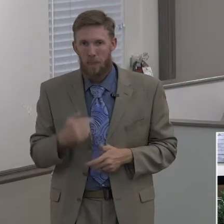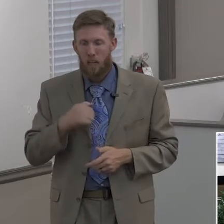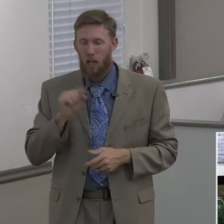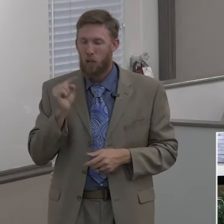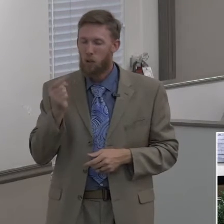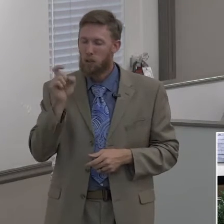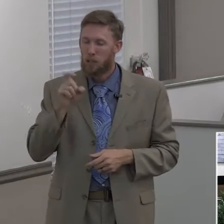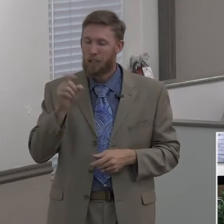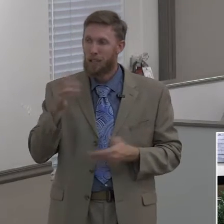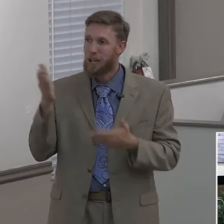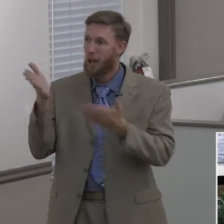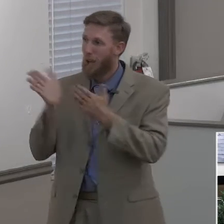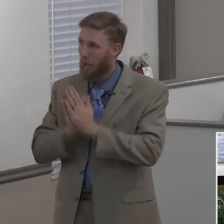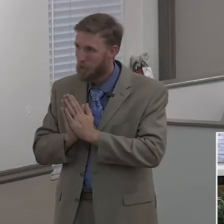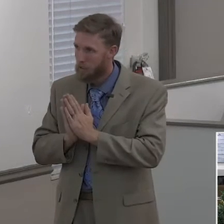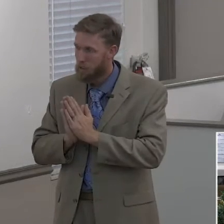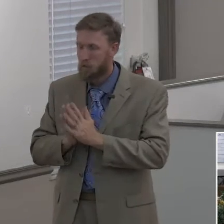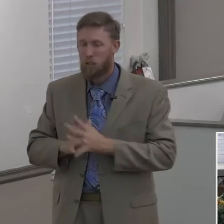So I need to ask.